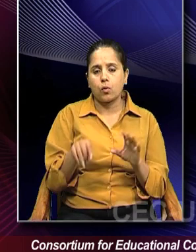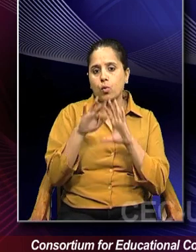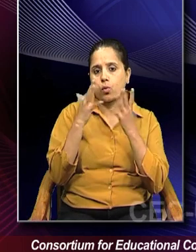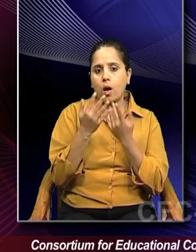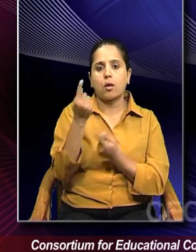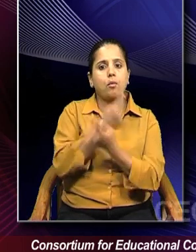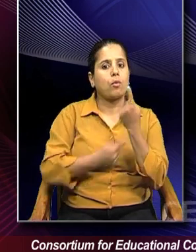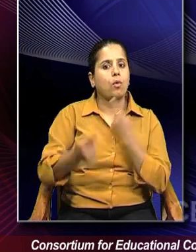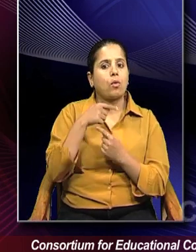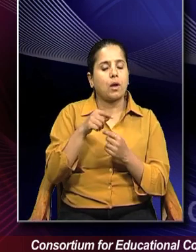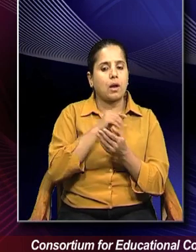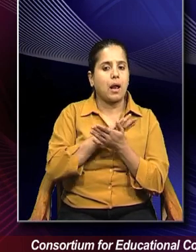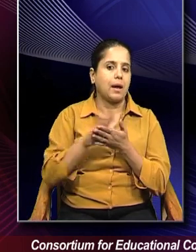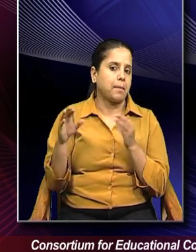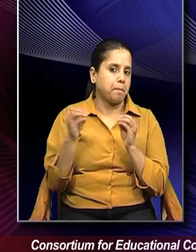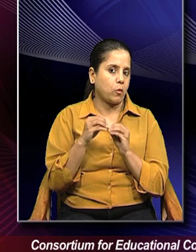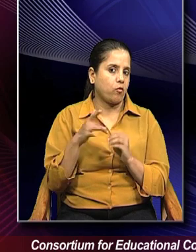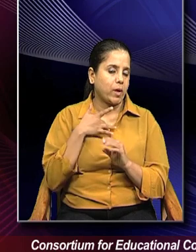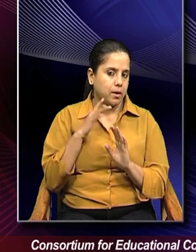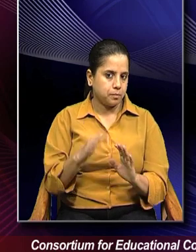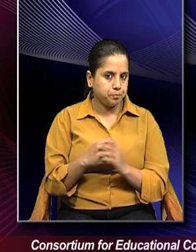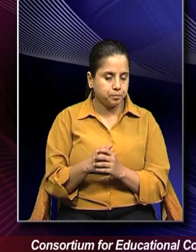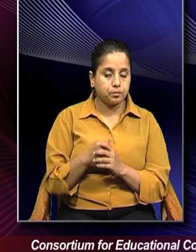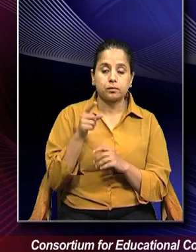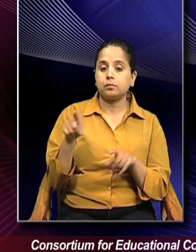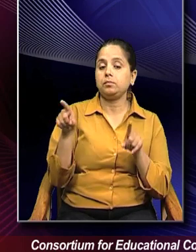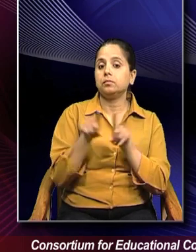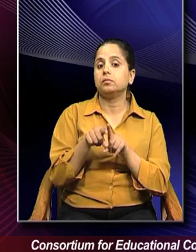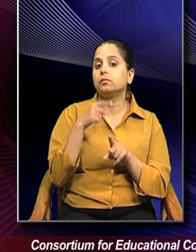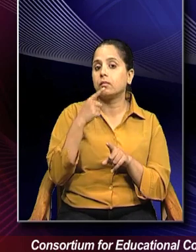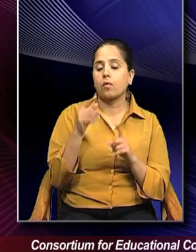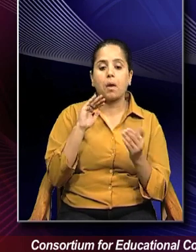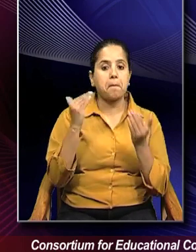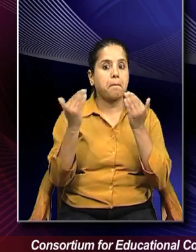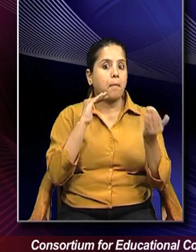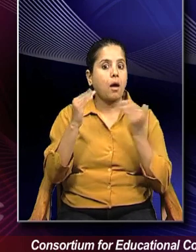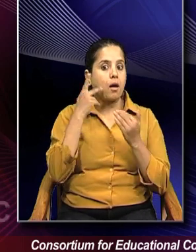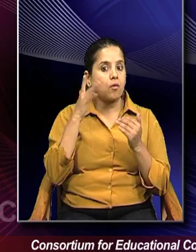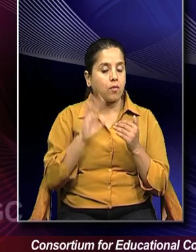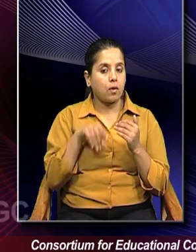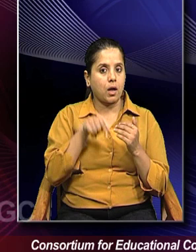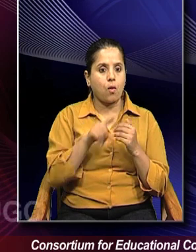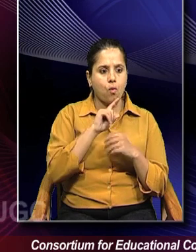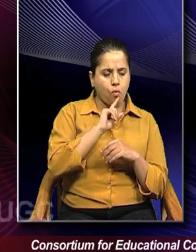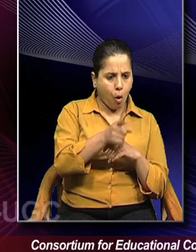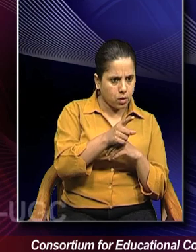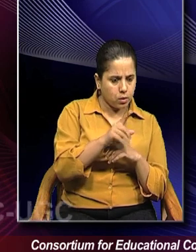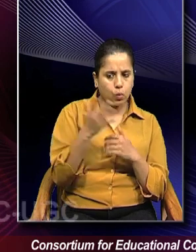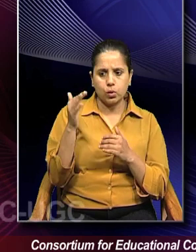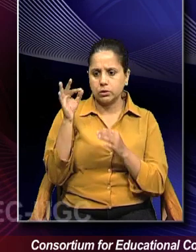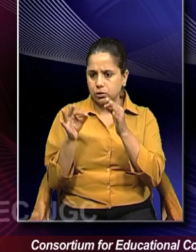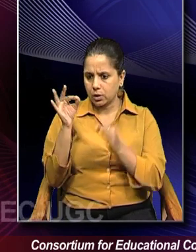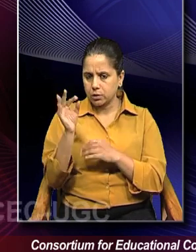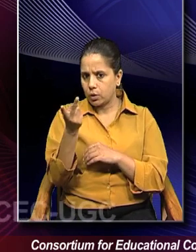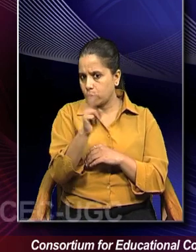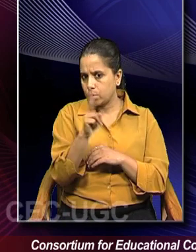politics according to Hedley Bull. He also compares order and justice.